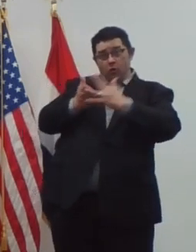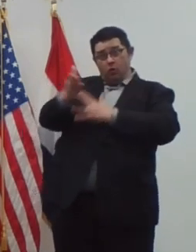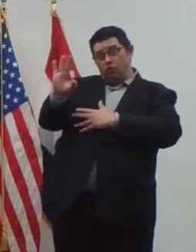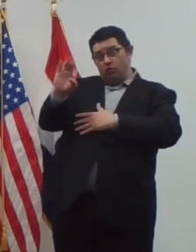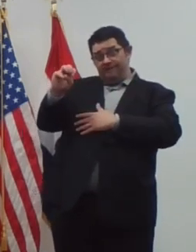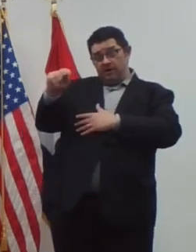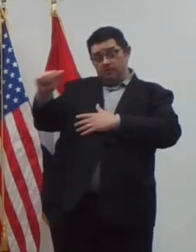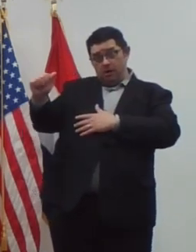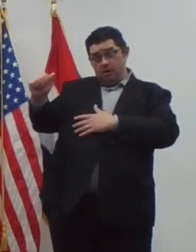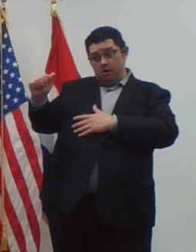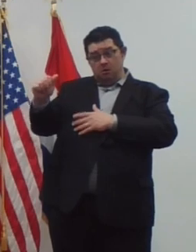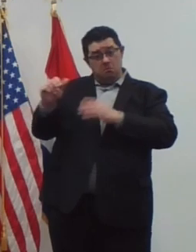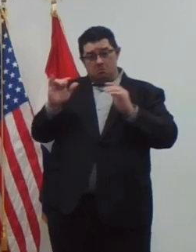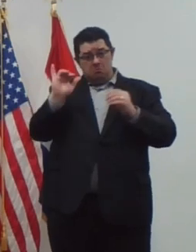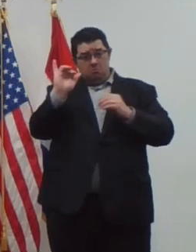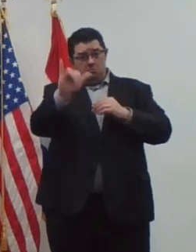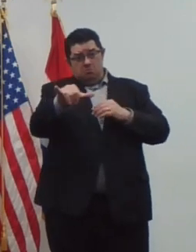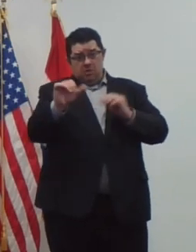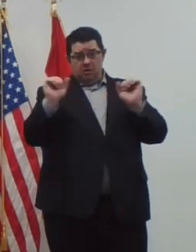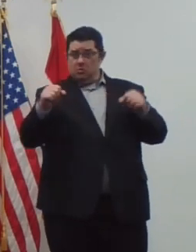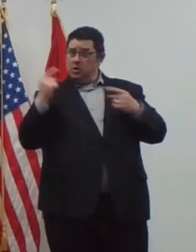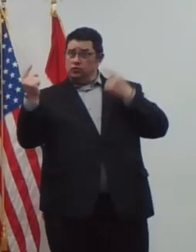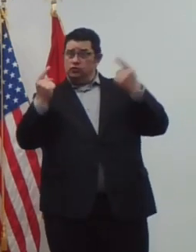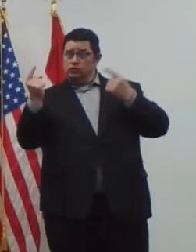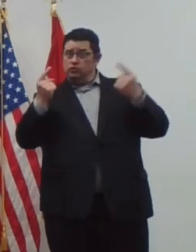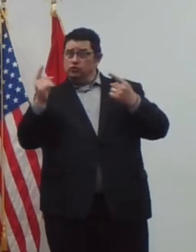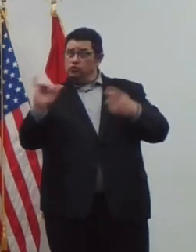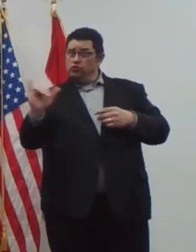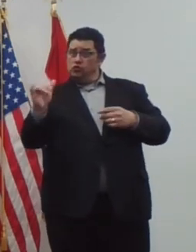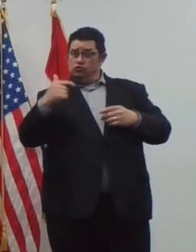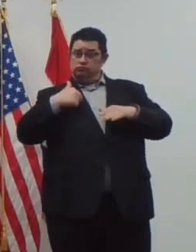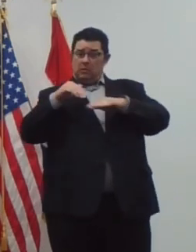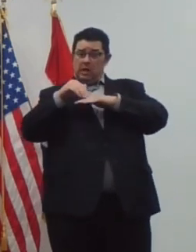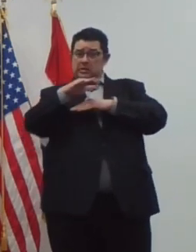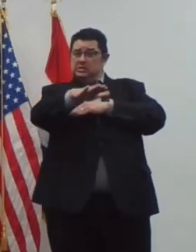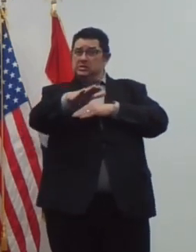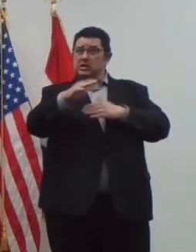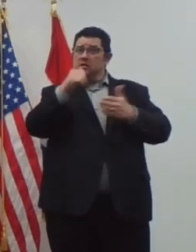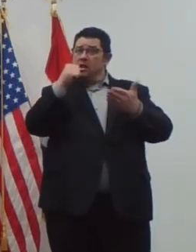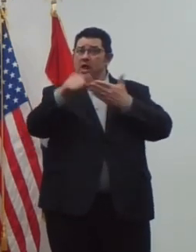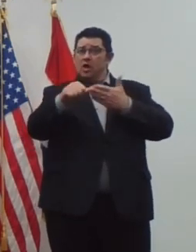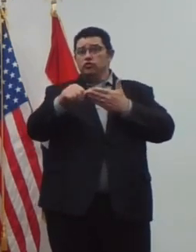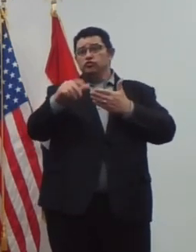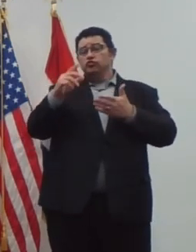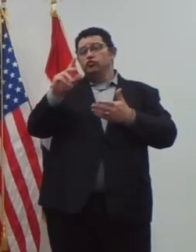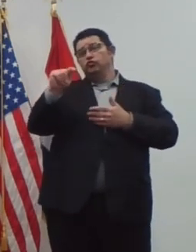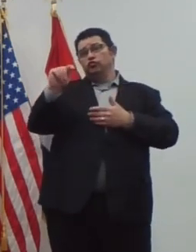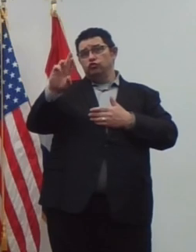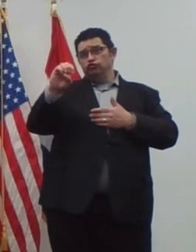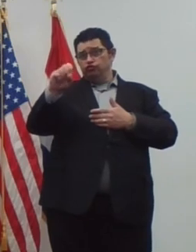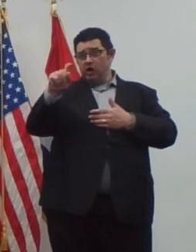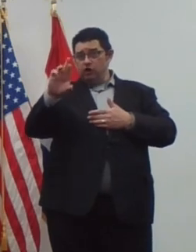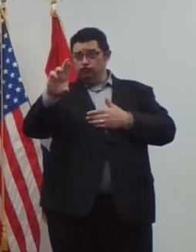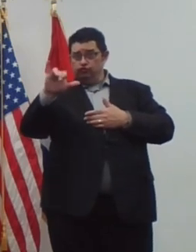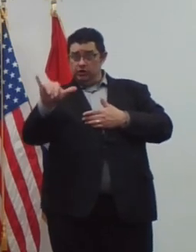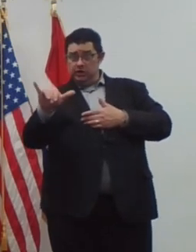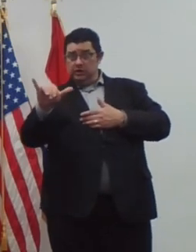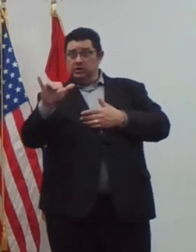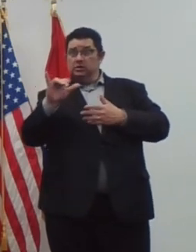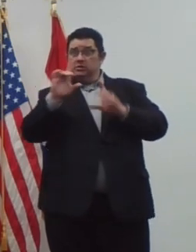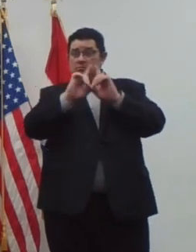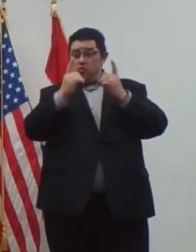funded the CARES Act, that's certainly something we can consider. And I sent a letter to the Treasury Department to see if that reimbursement would be